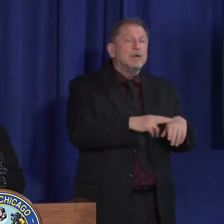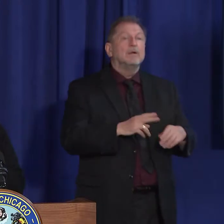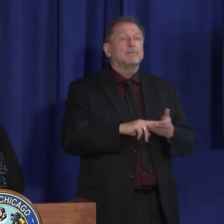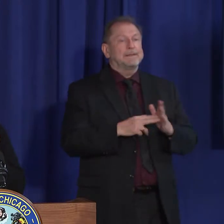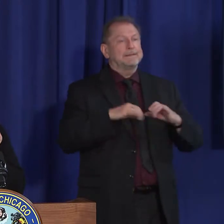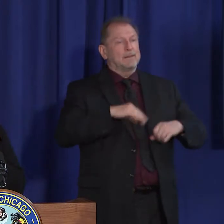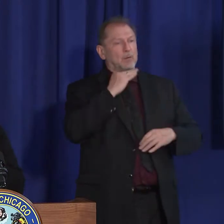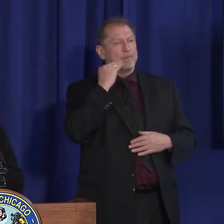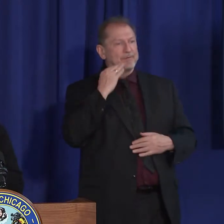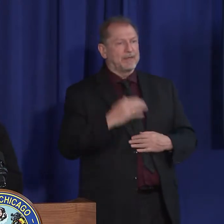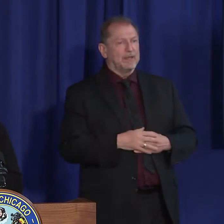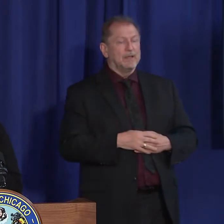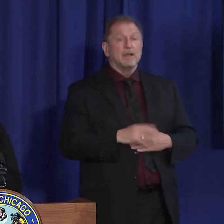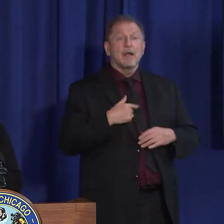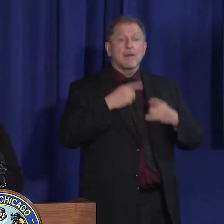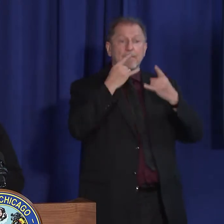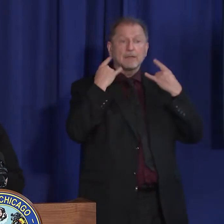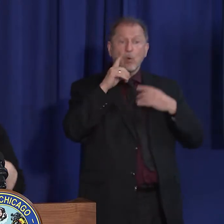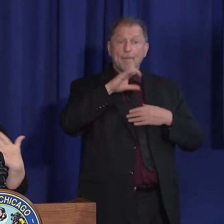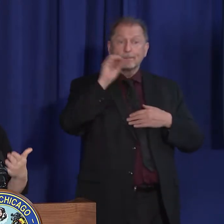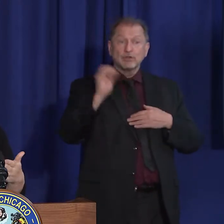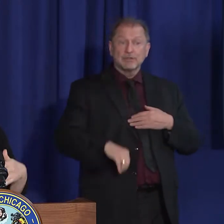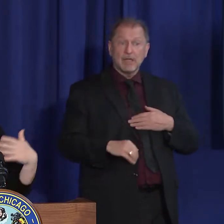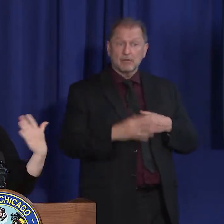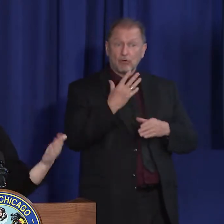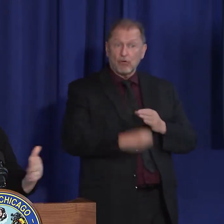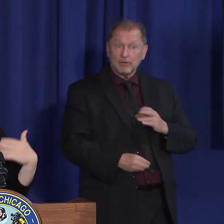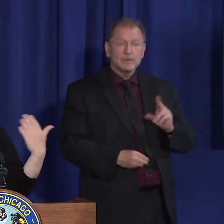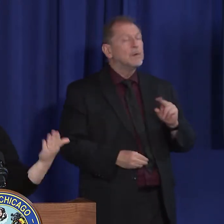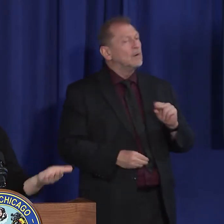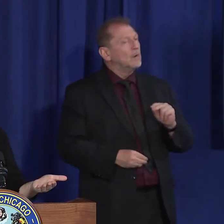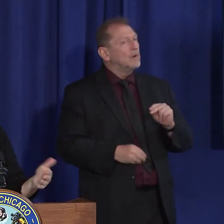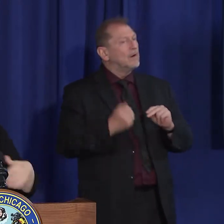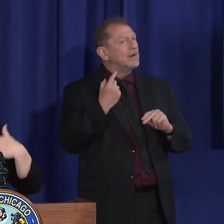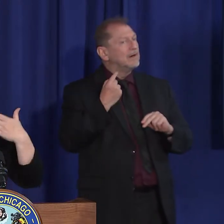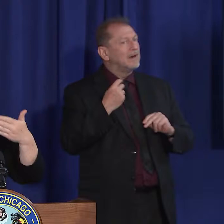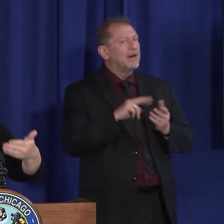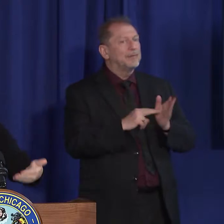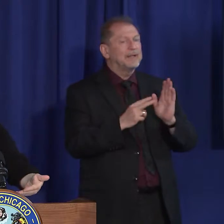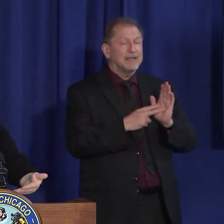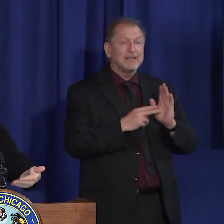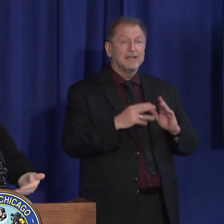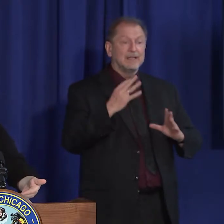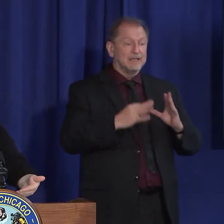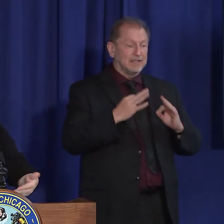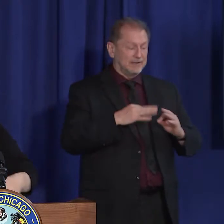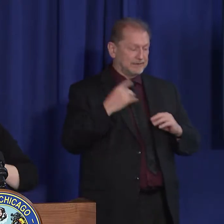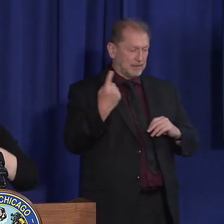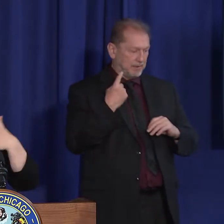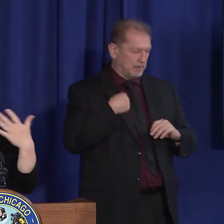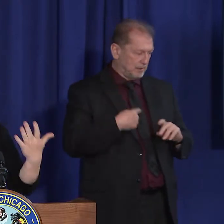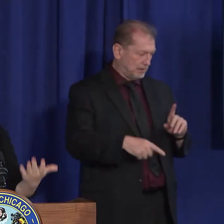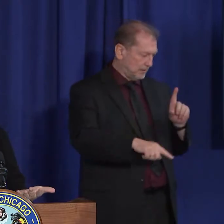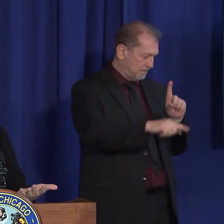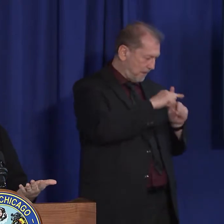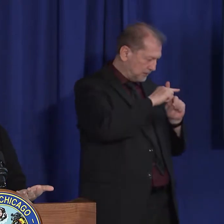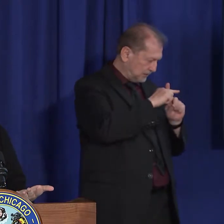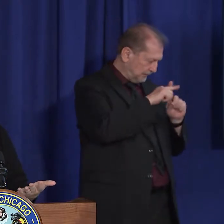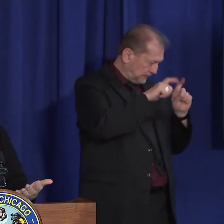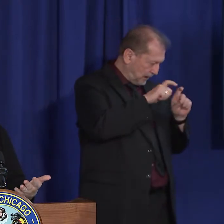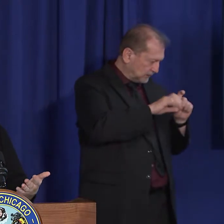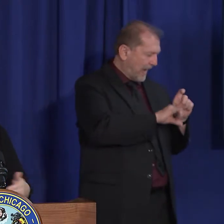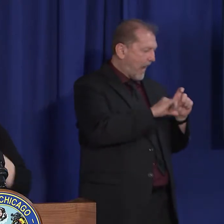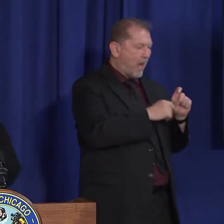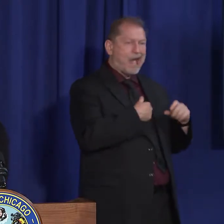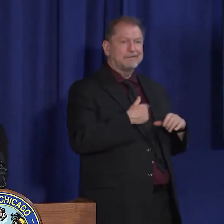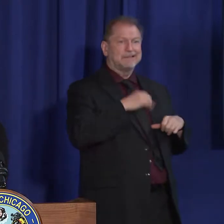not go away entirely. In addition to these settings, remember, isolation and quarantine. If somebody is diagnosed with COVID, you got to stay home